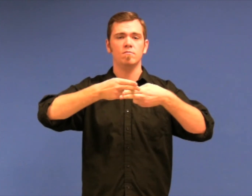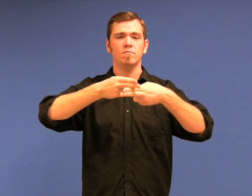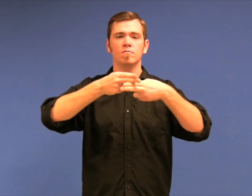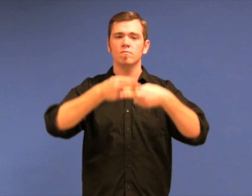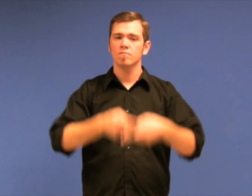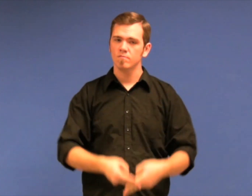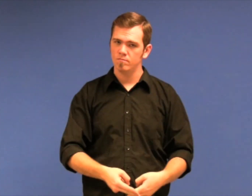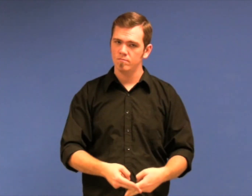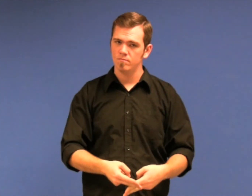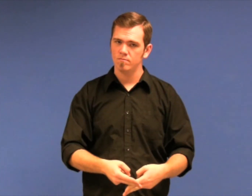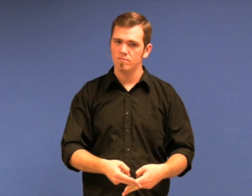Called.